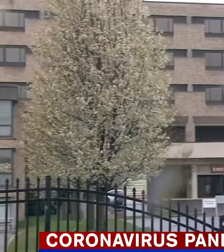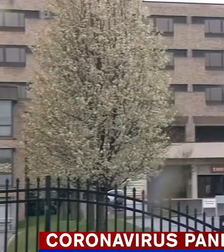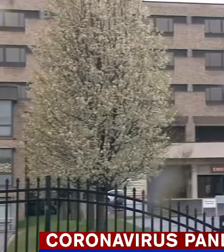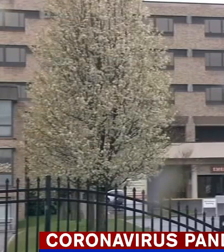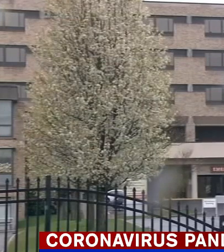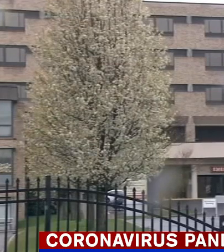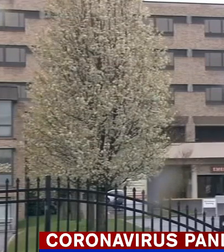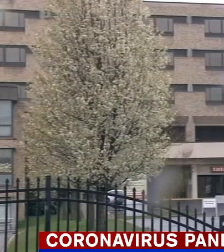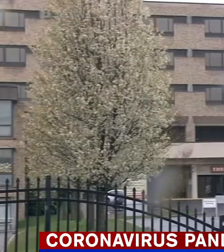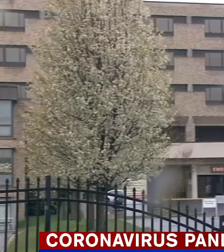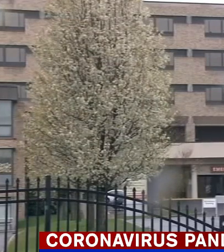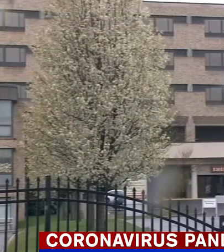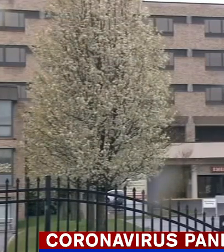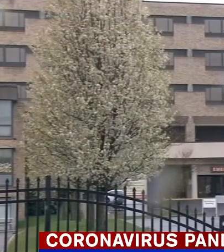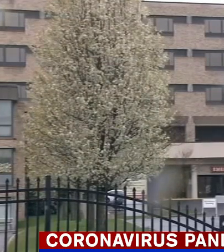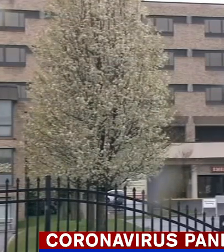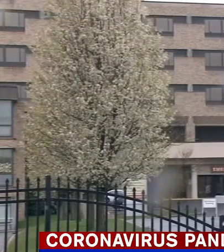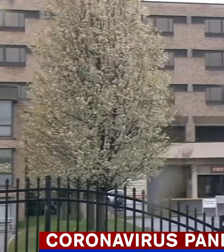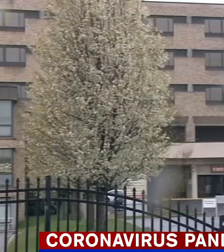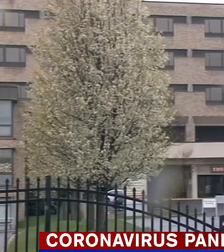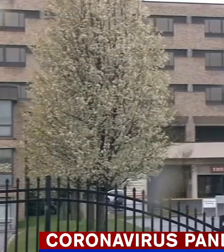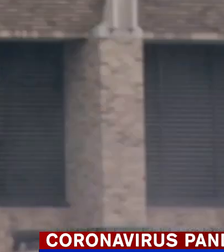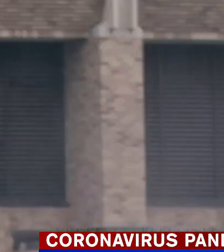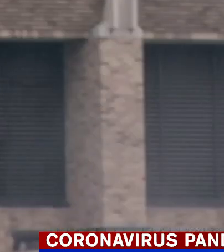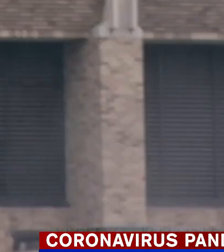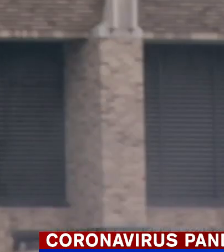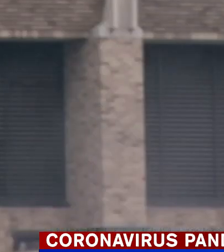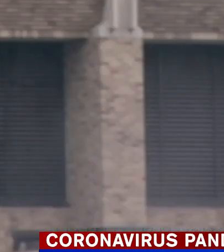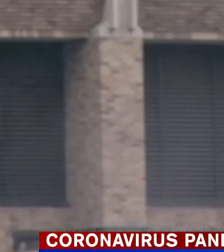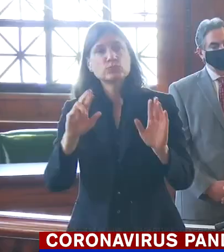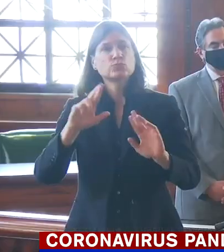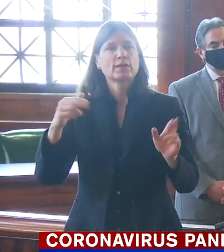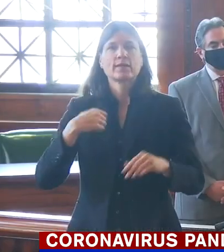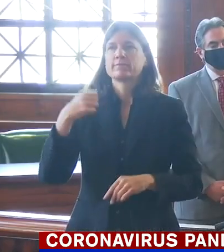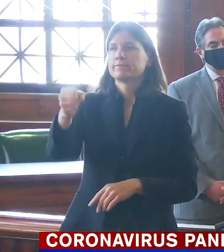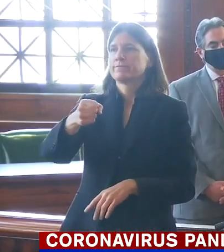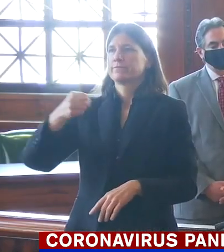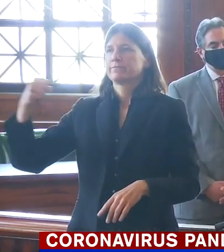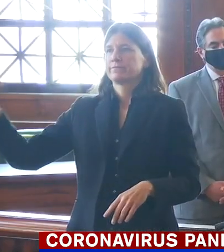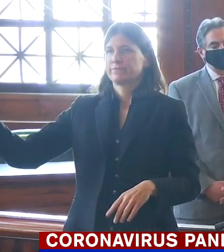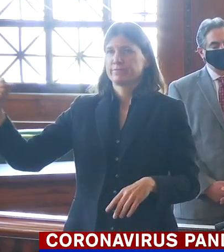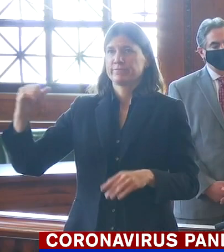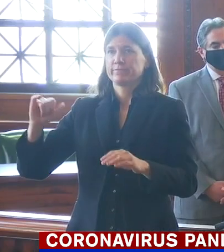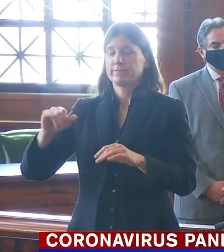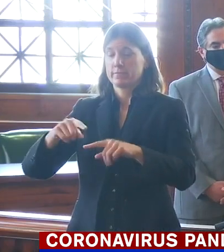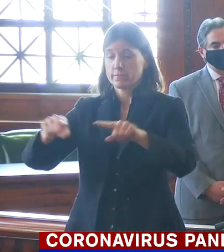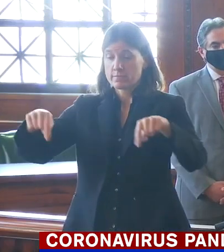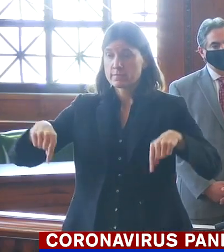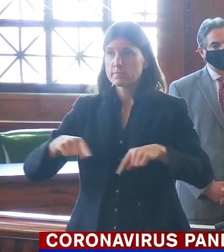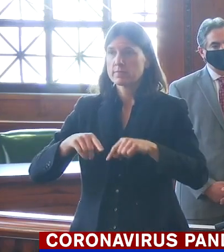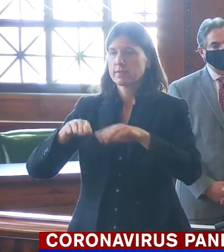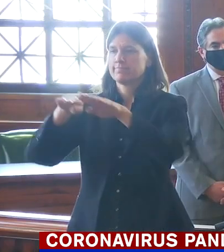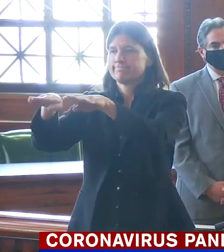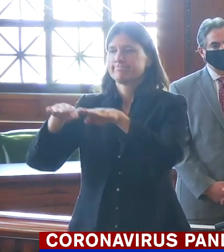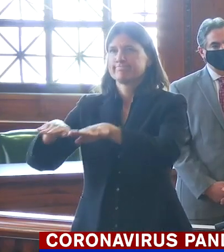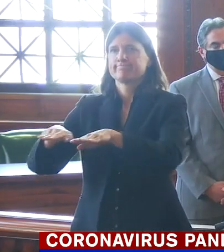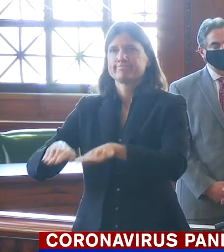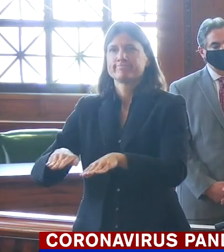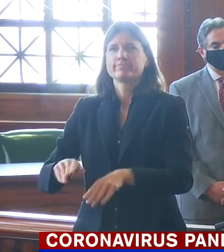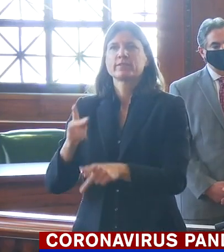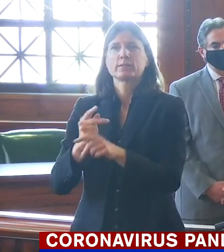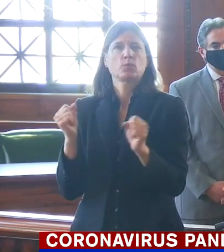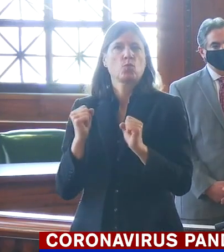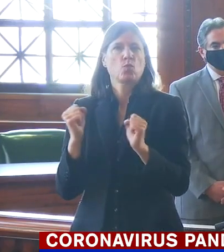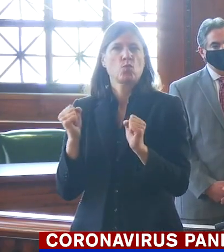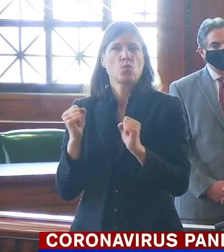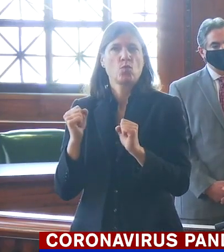across the state are already planning for what giving the vaccine could look like. Dr. Robert Roos, Chief Medical Officer at Mercy Medical Center, tells